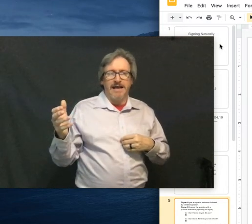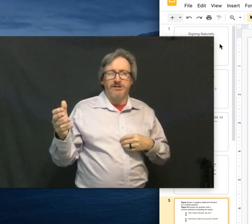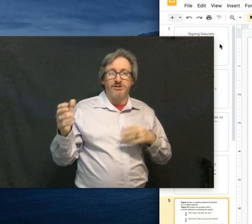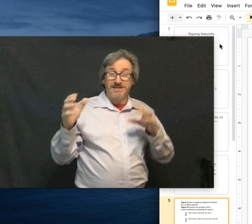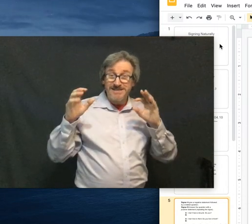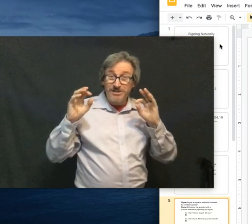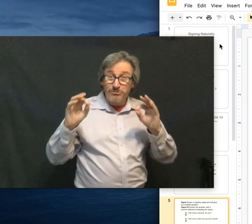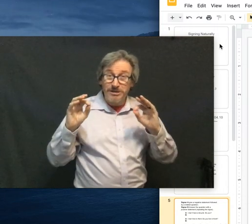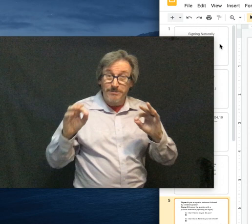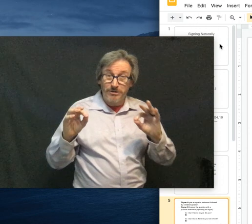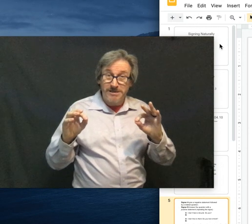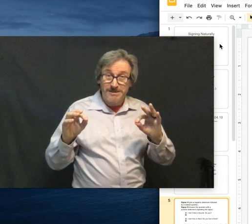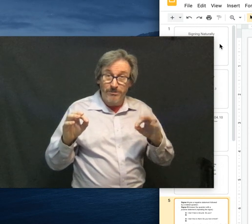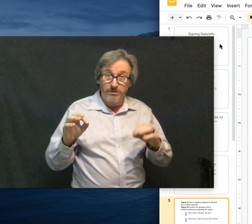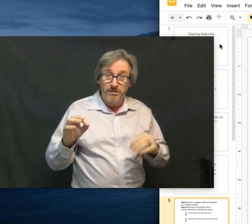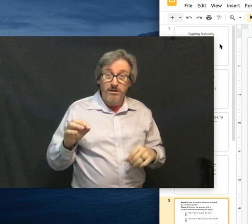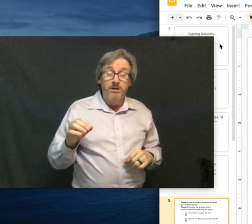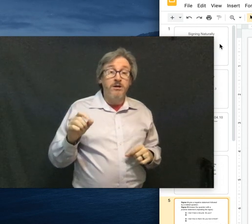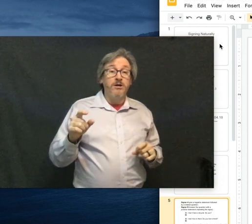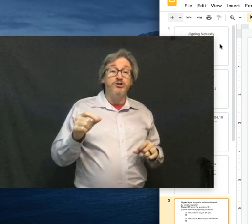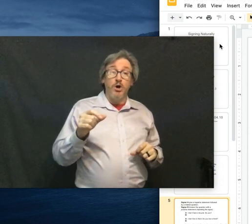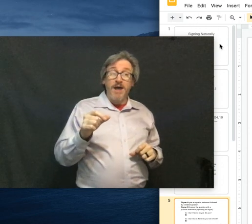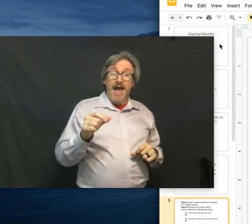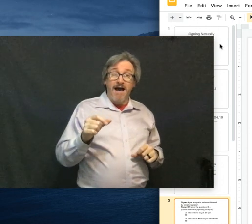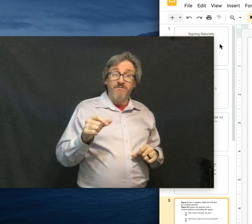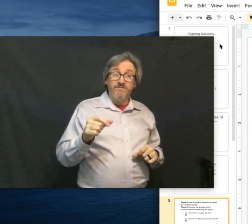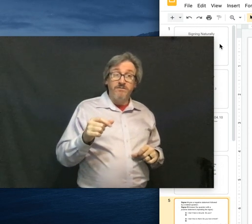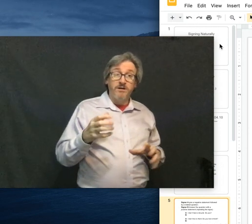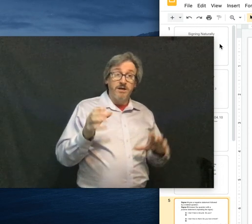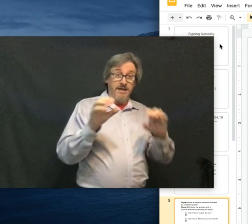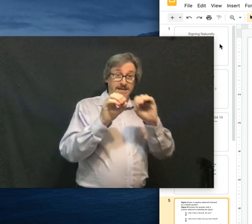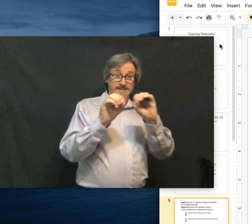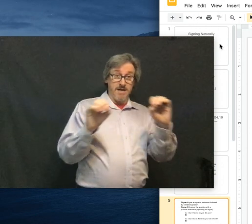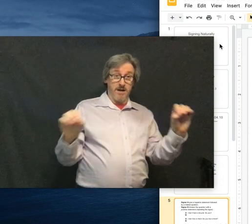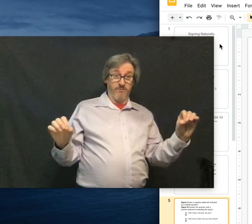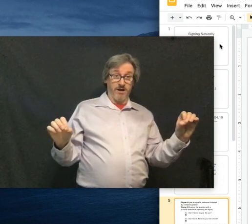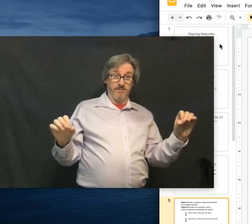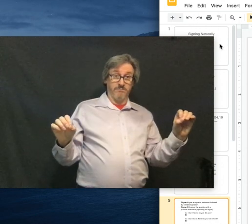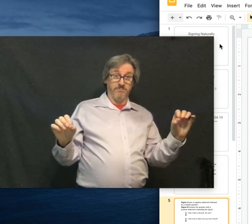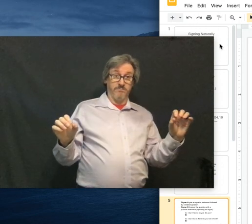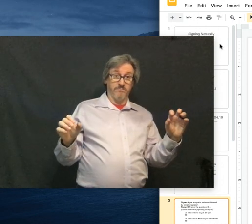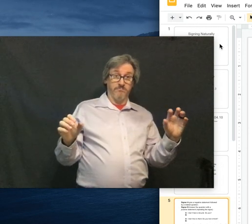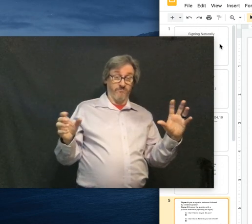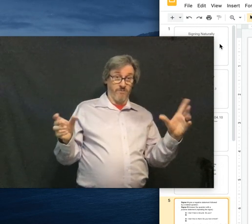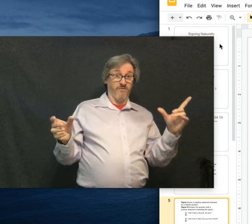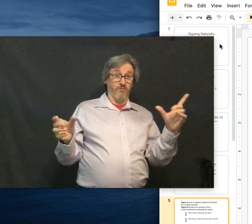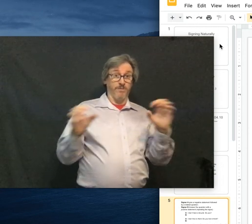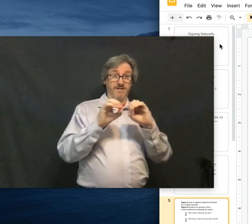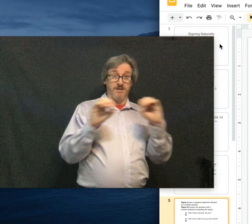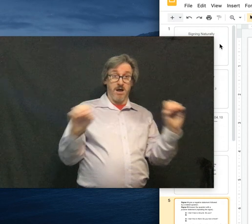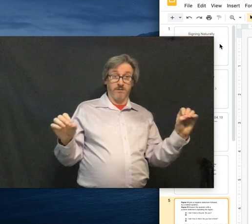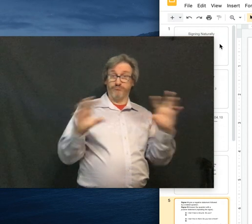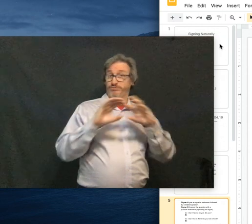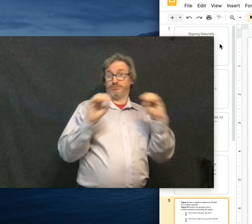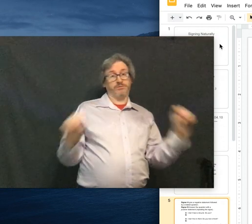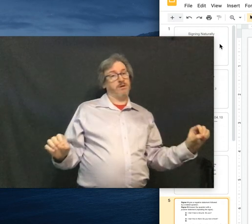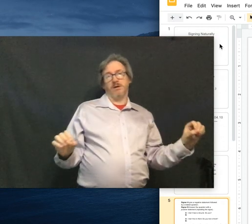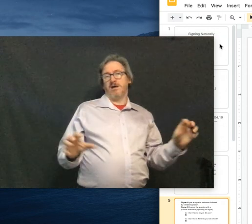in answers because they're really pretty simple. Don't have is none, right? From before, we did